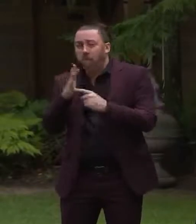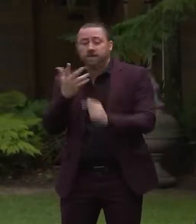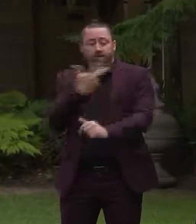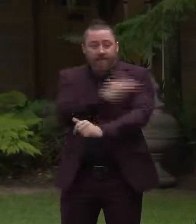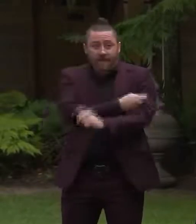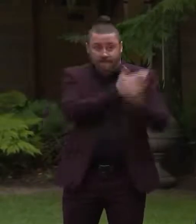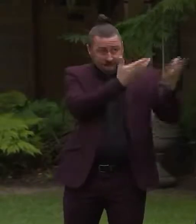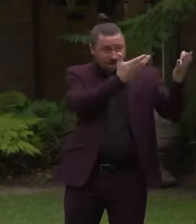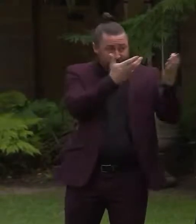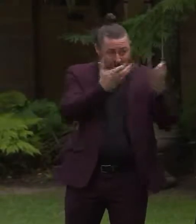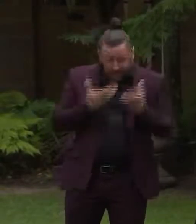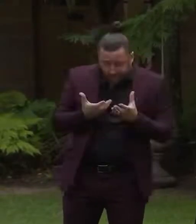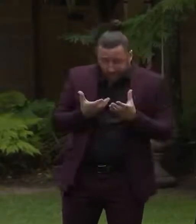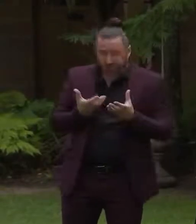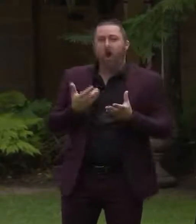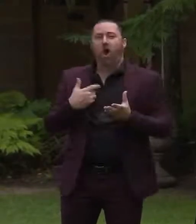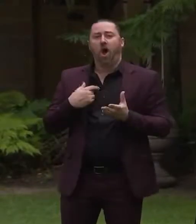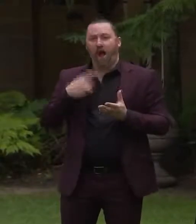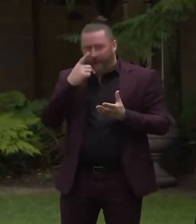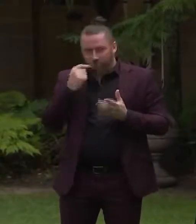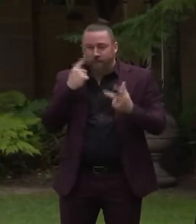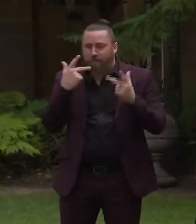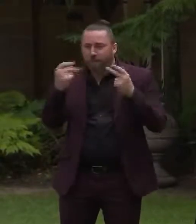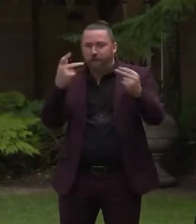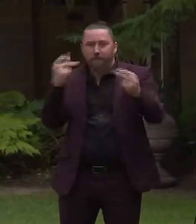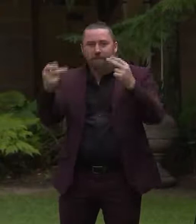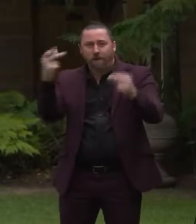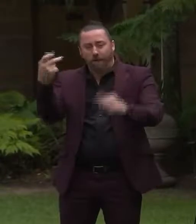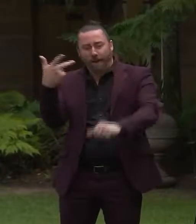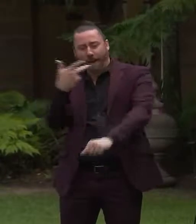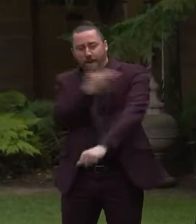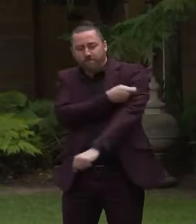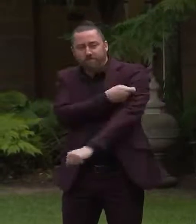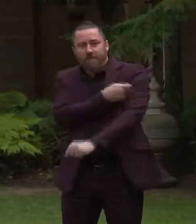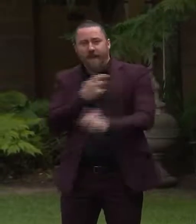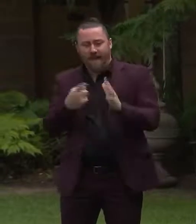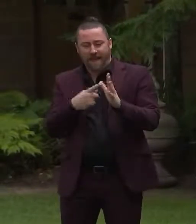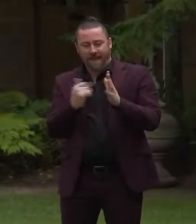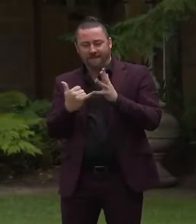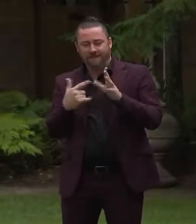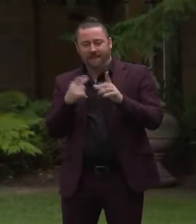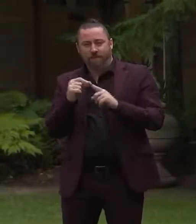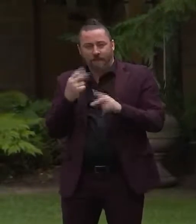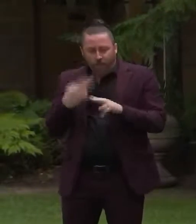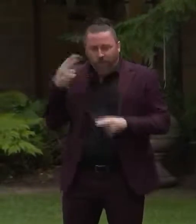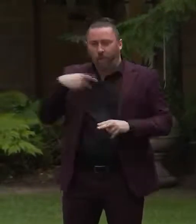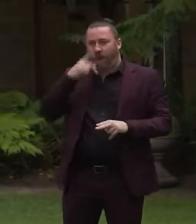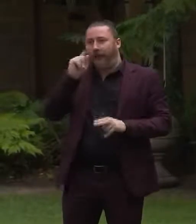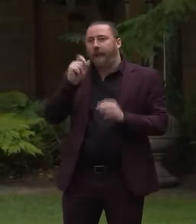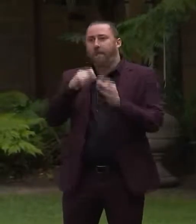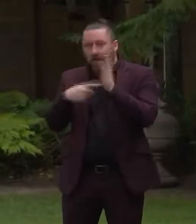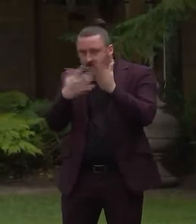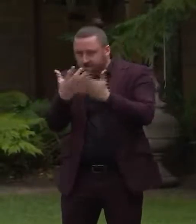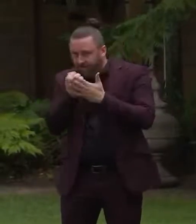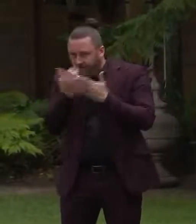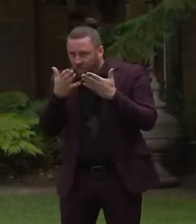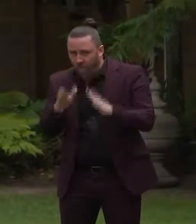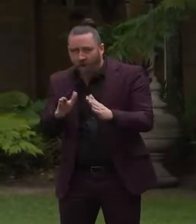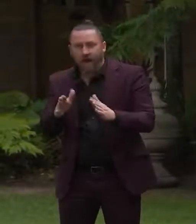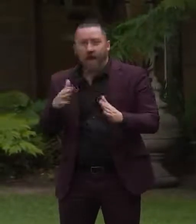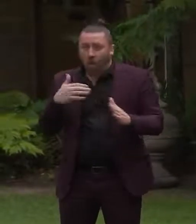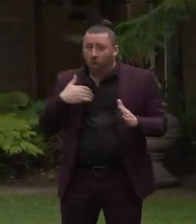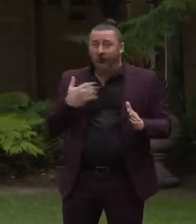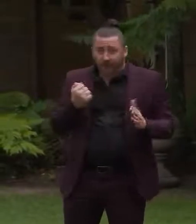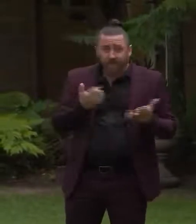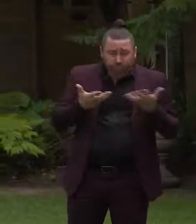we get it into as many people's arms as we can, as quickly as we can. And that's what we're all trying to do together.